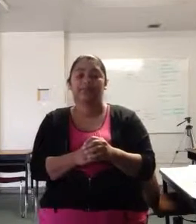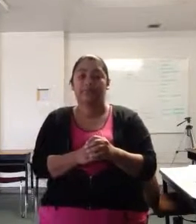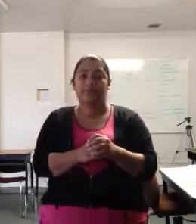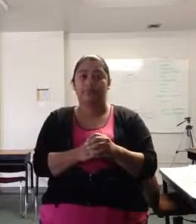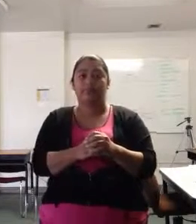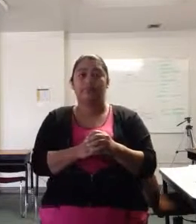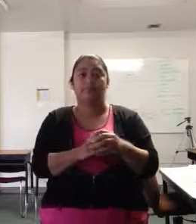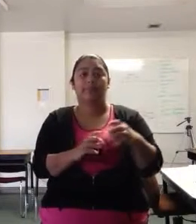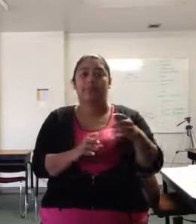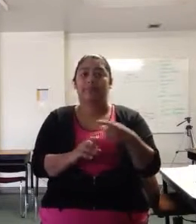Temperatures.